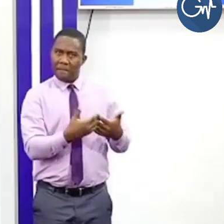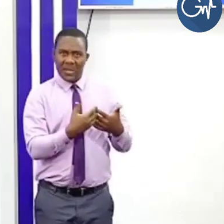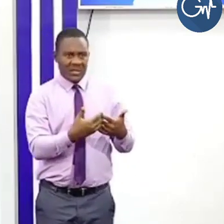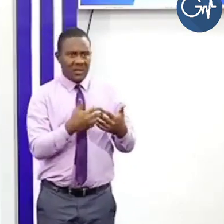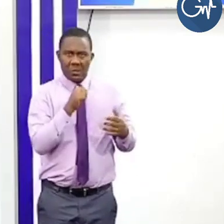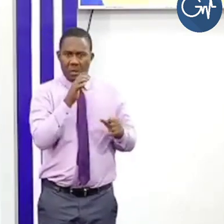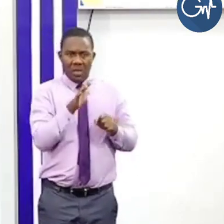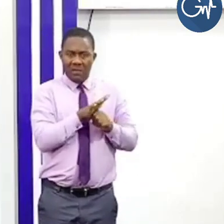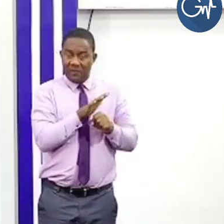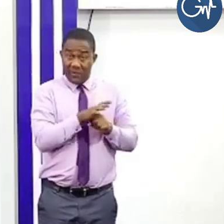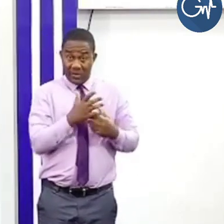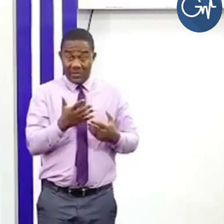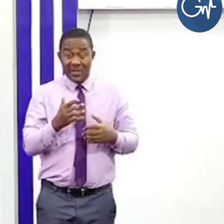the Minister of Finance and the